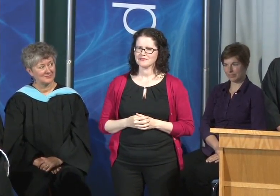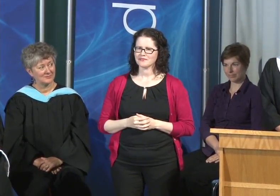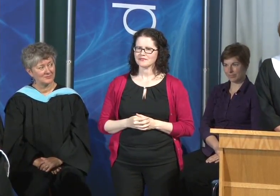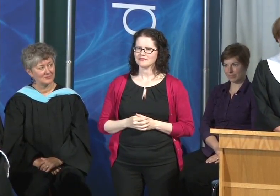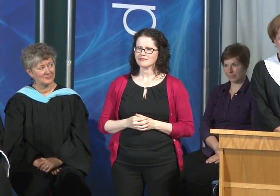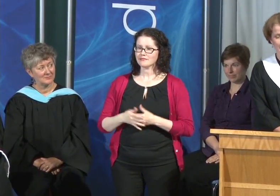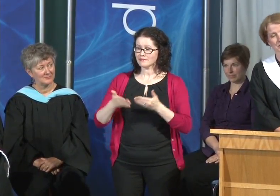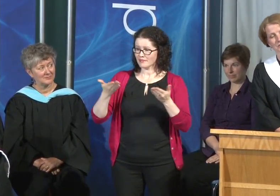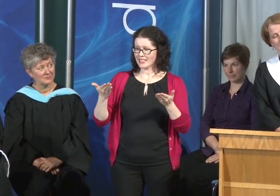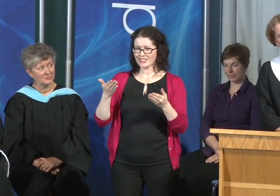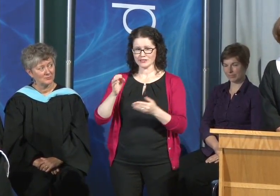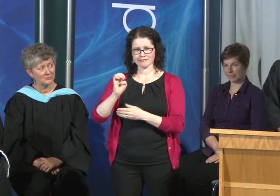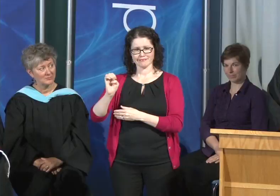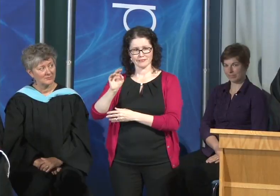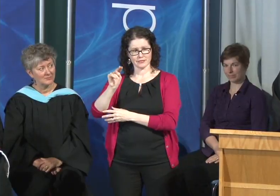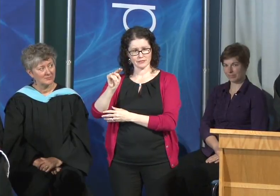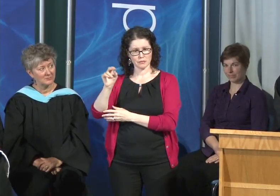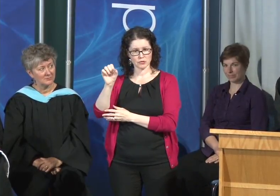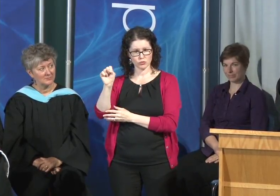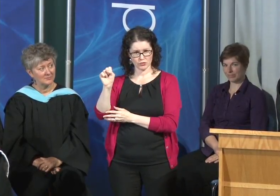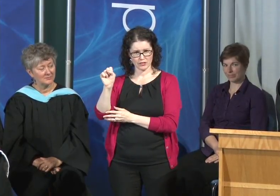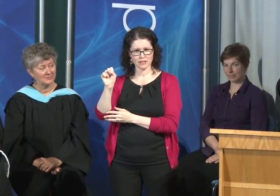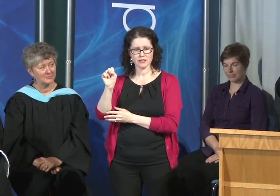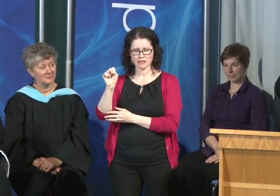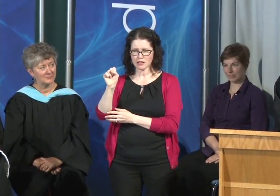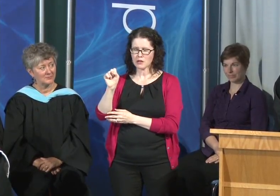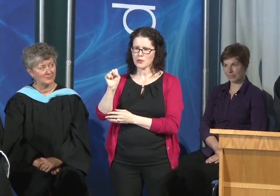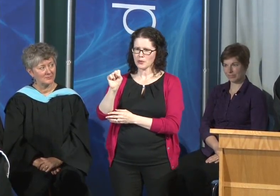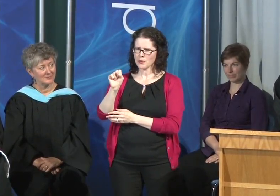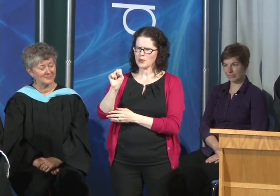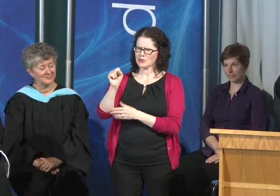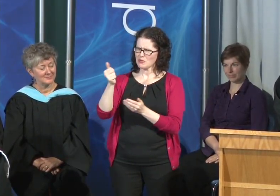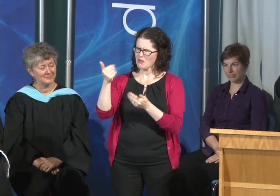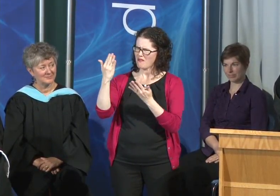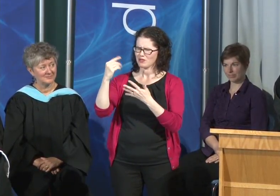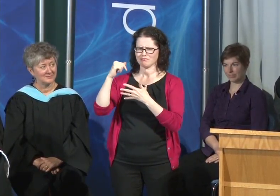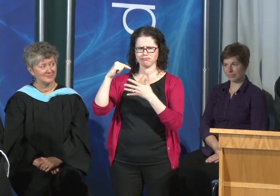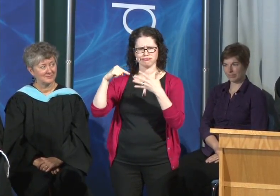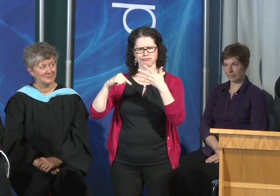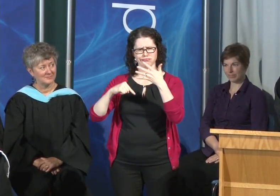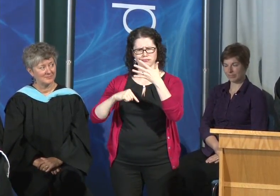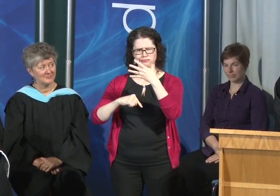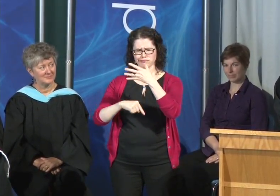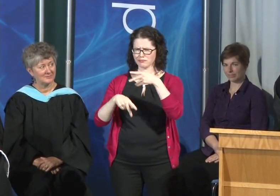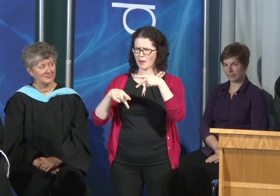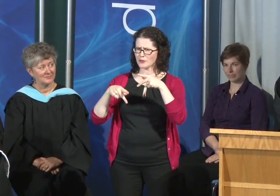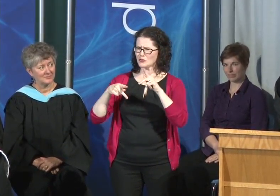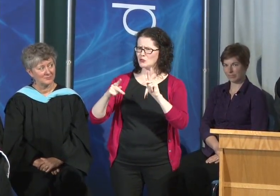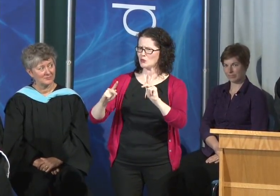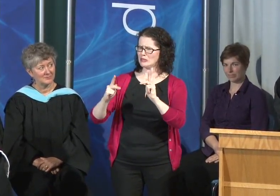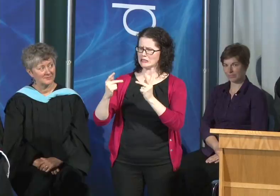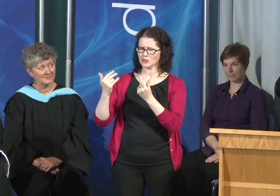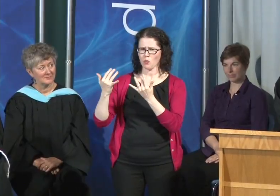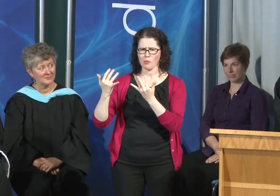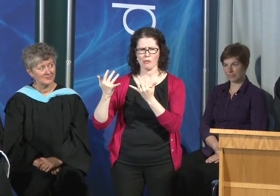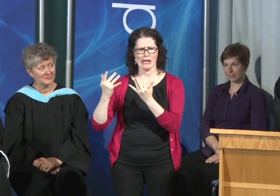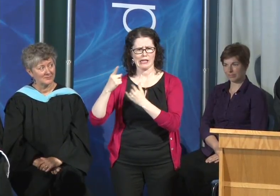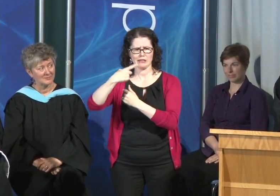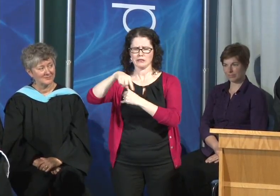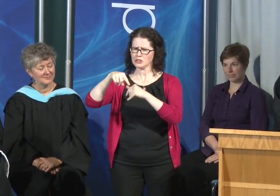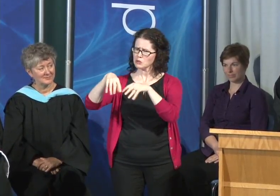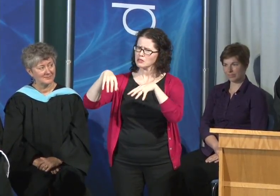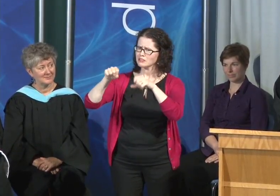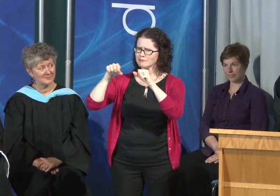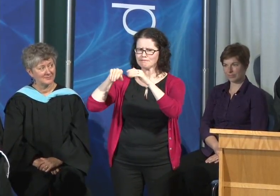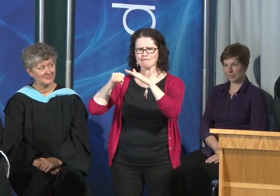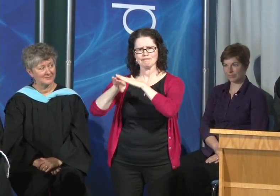Nova Scotia has so incredibly very much to offer. It is brimming with opportunities and